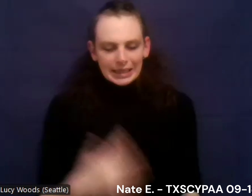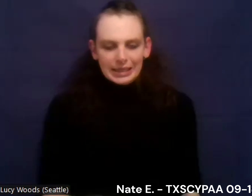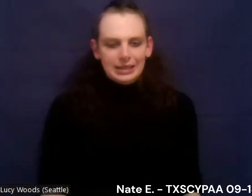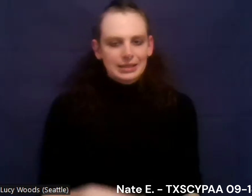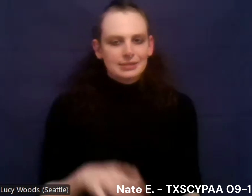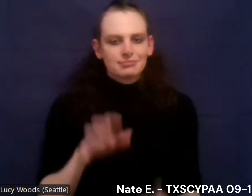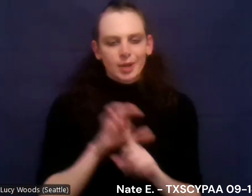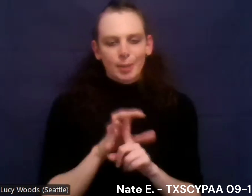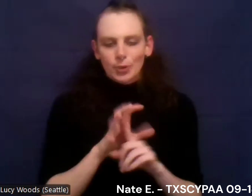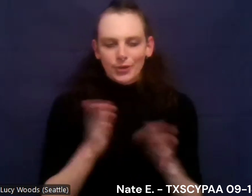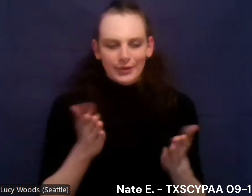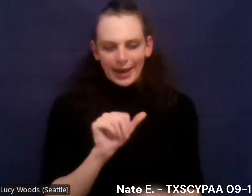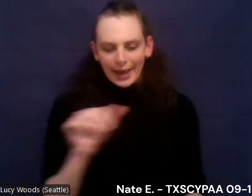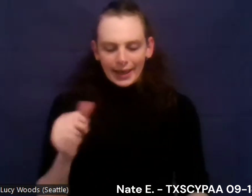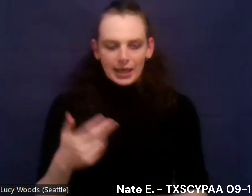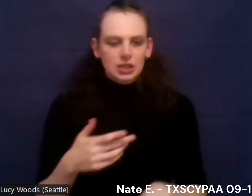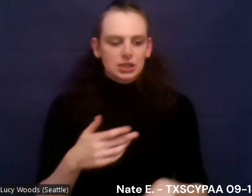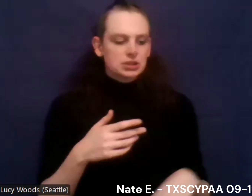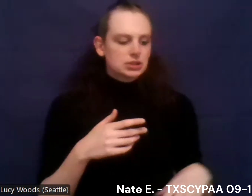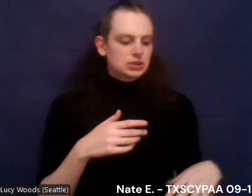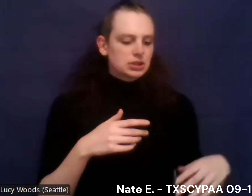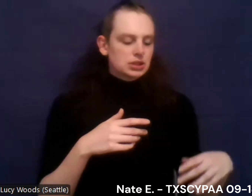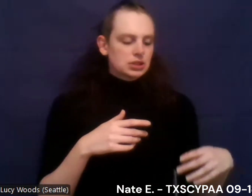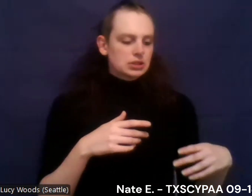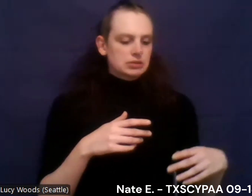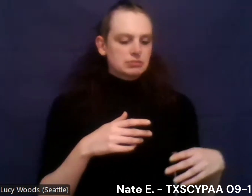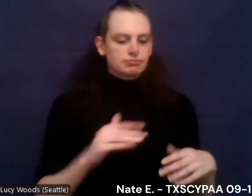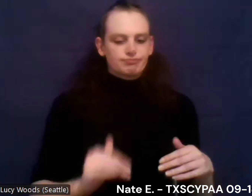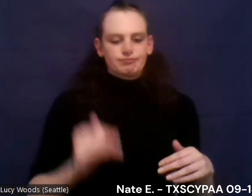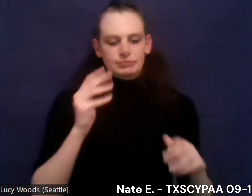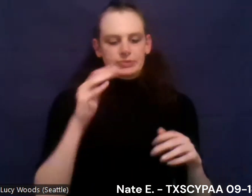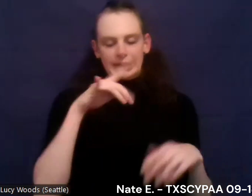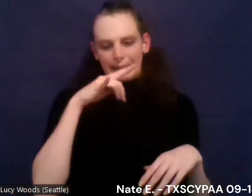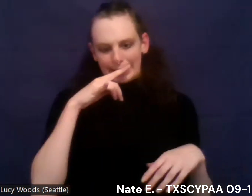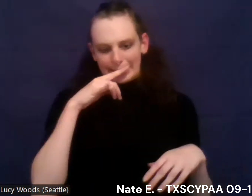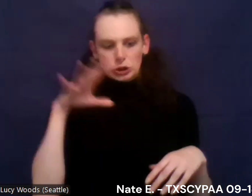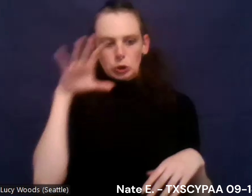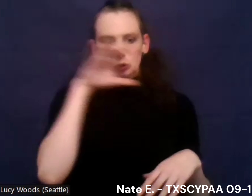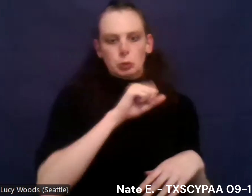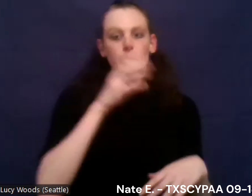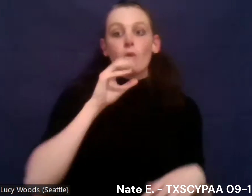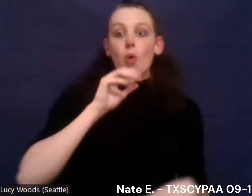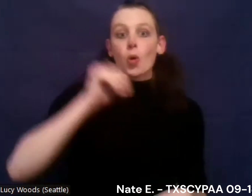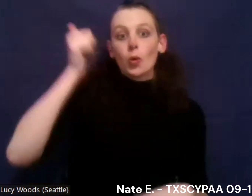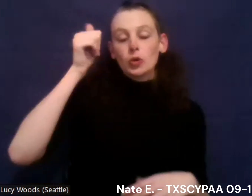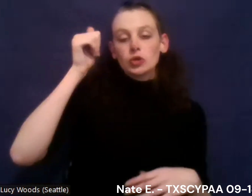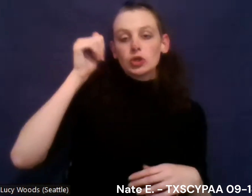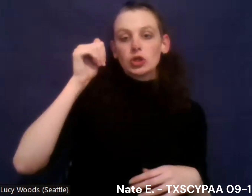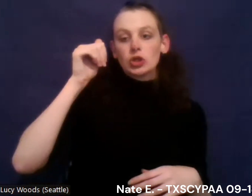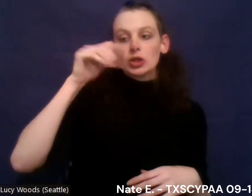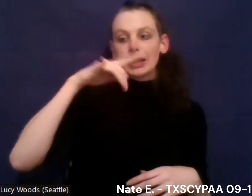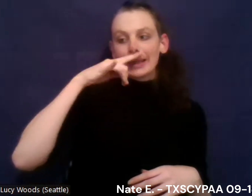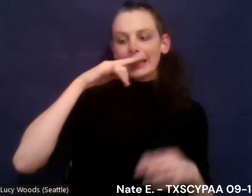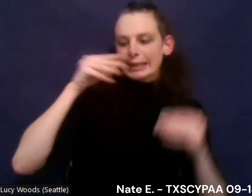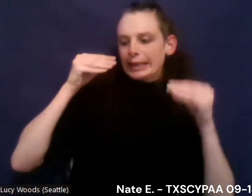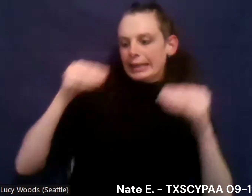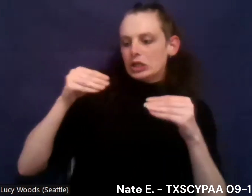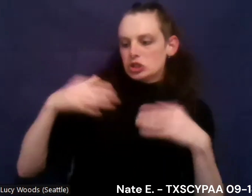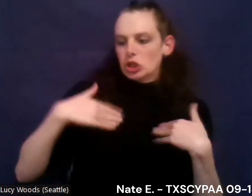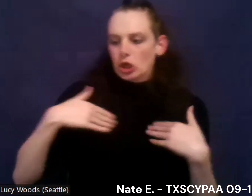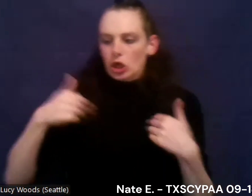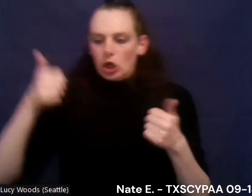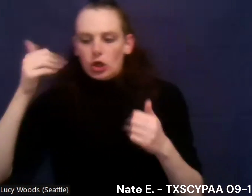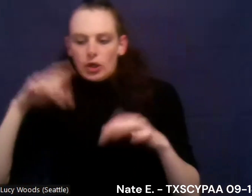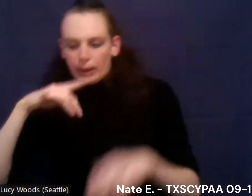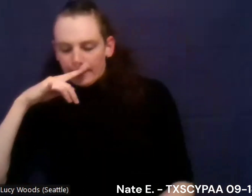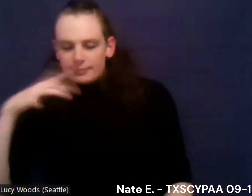some kids, and they just kind of assumed that the younger ones learned everything from the other ones, and they also had a lot of stuff going on, man. My parents